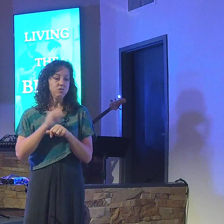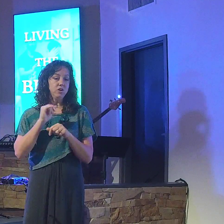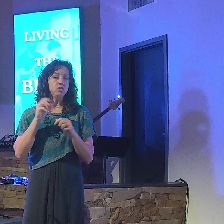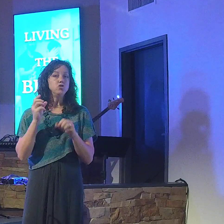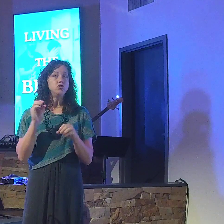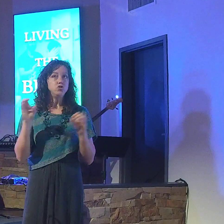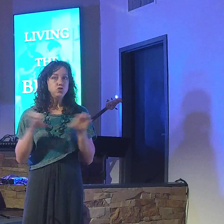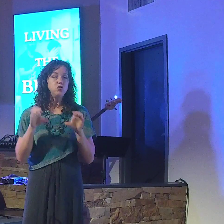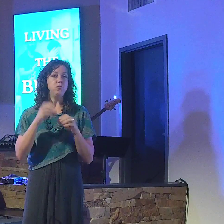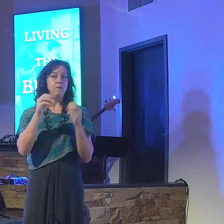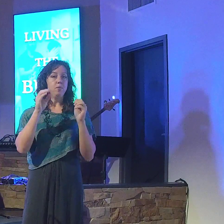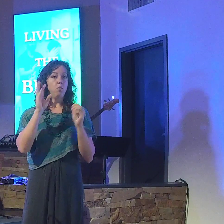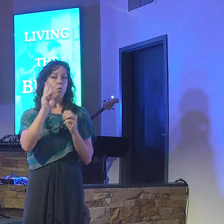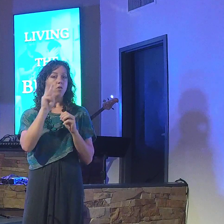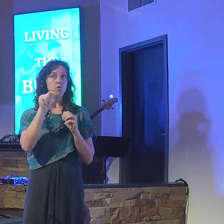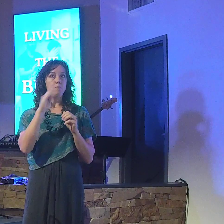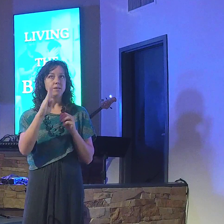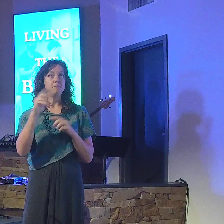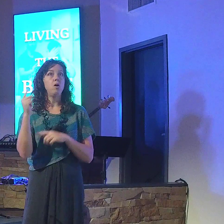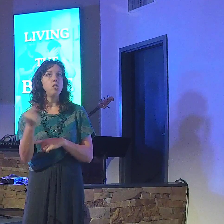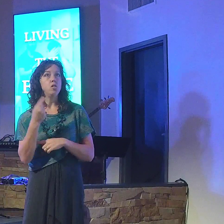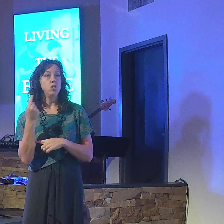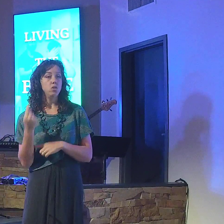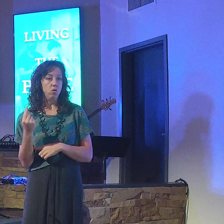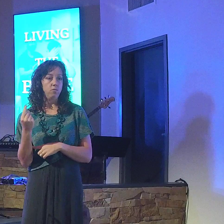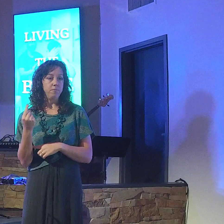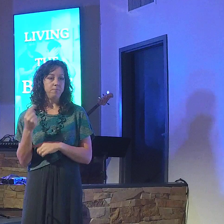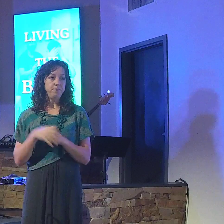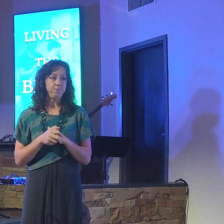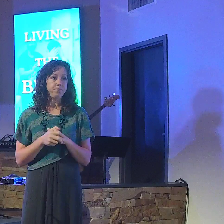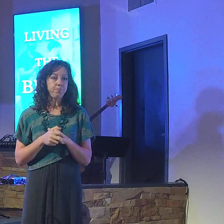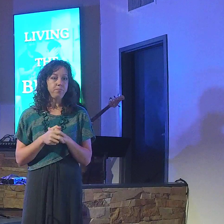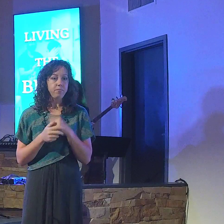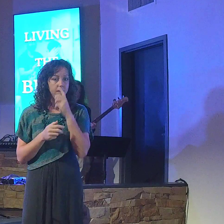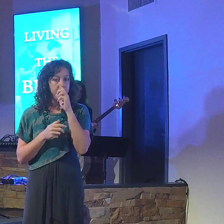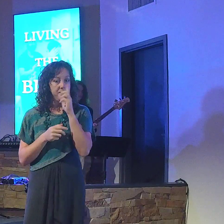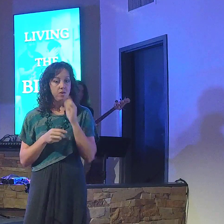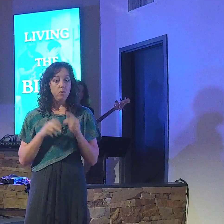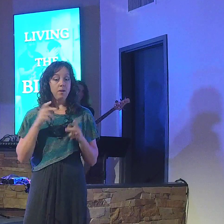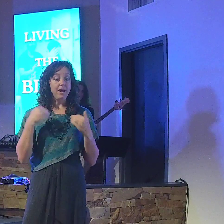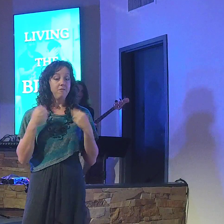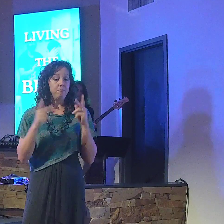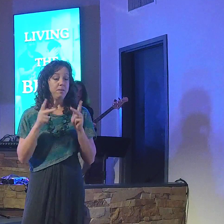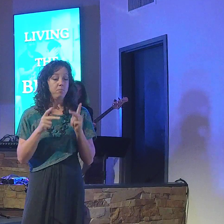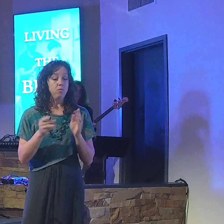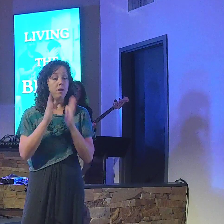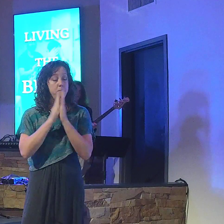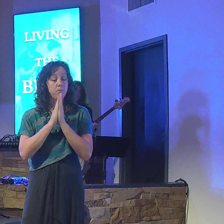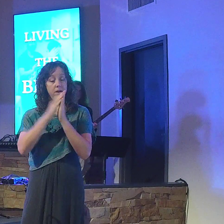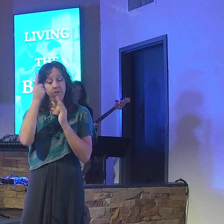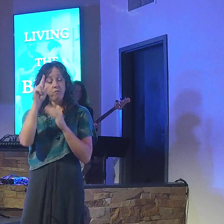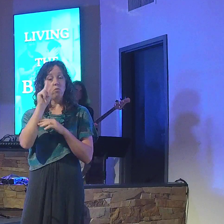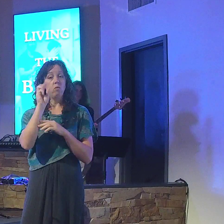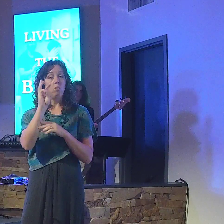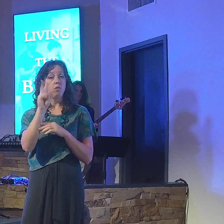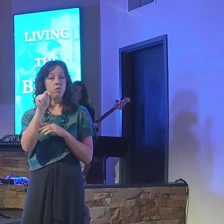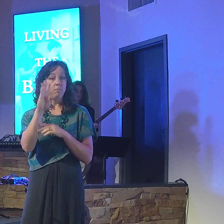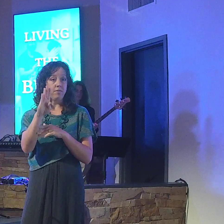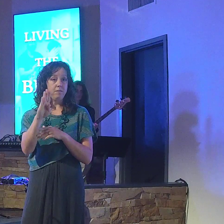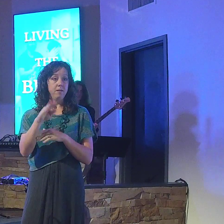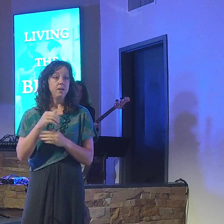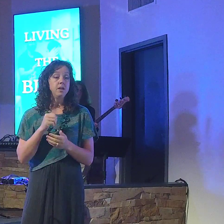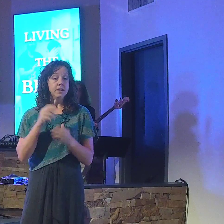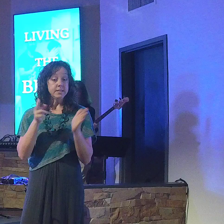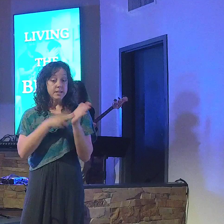need Jesus, and we need prayer. We have a team of people who are dedicated to praying during Walk Through Bethlehem, so you can sign up for